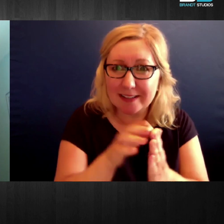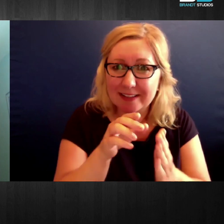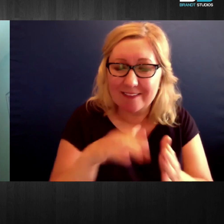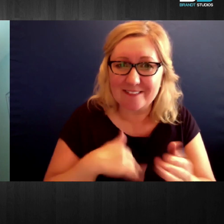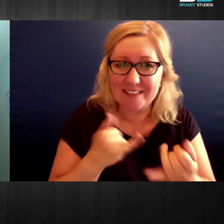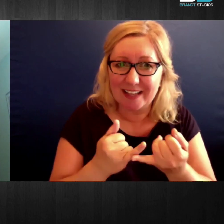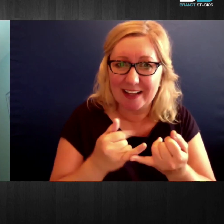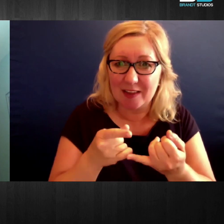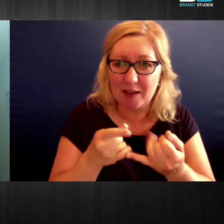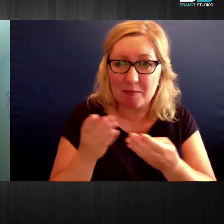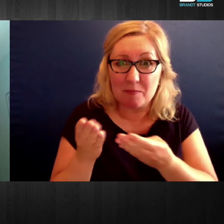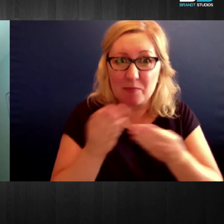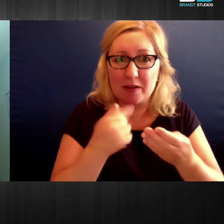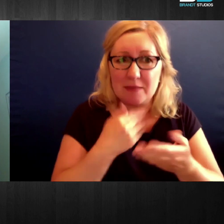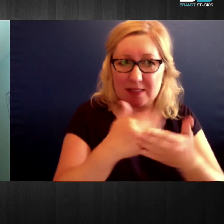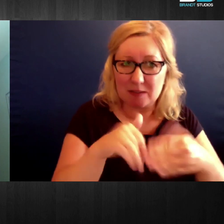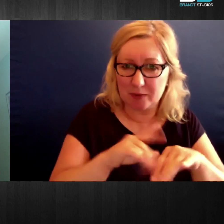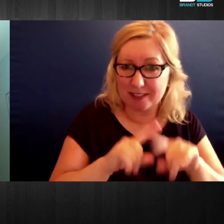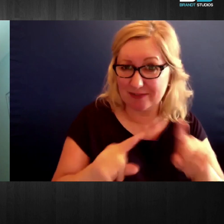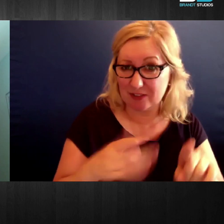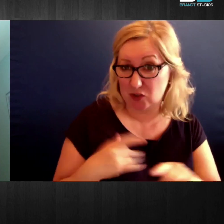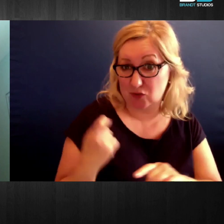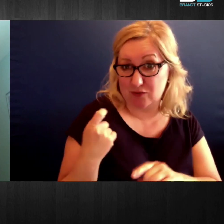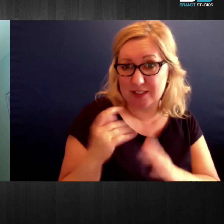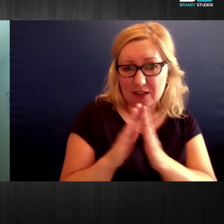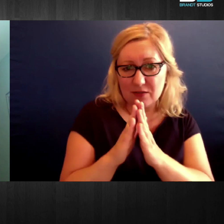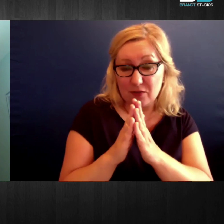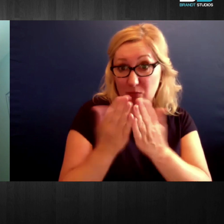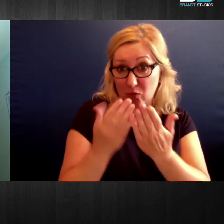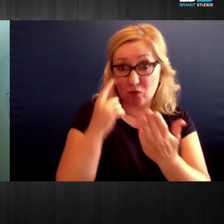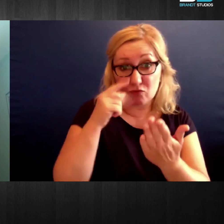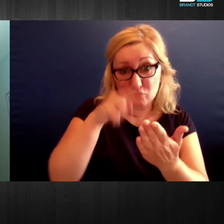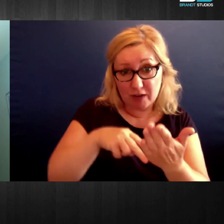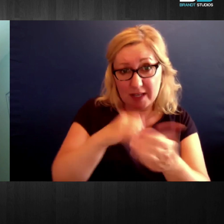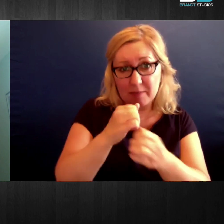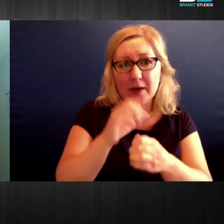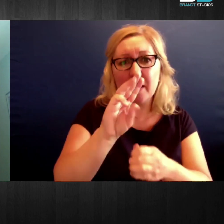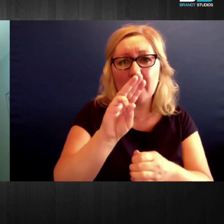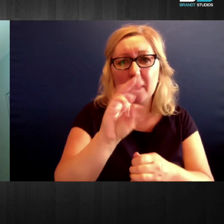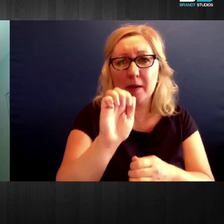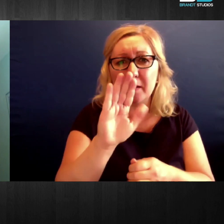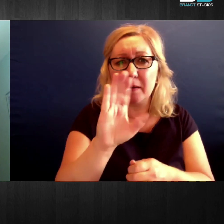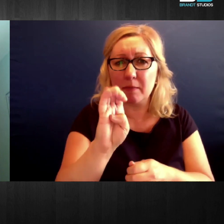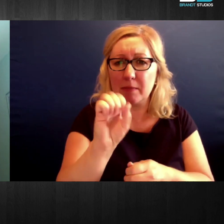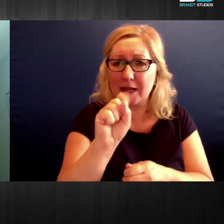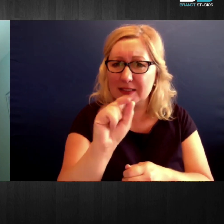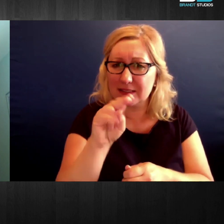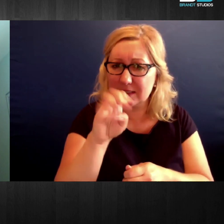Palestinian occupation, and again, just you get a huge insight into what it was like for people to live through that.